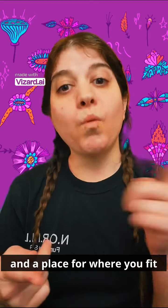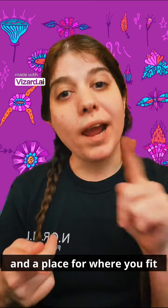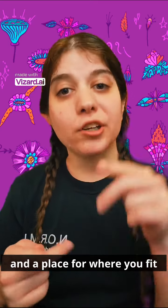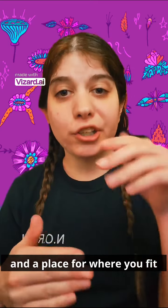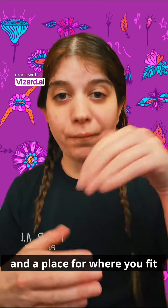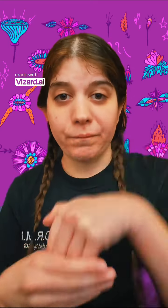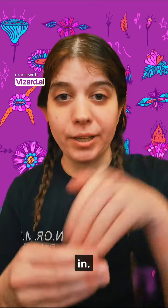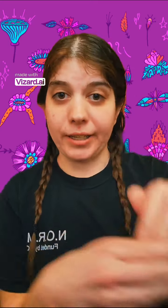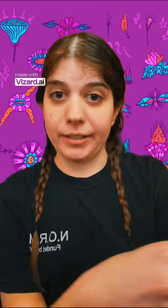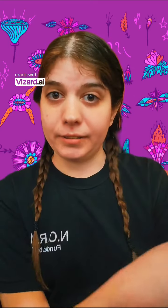where you fit in,